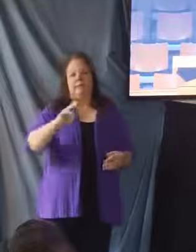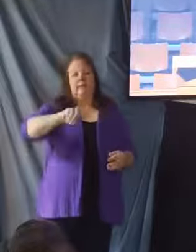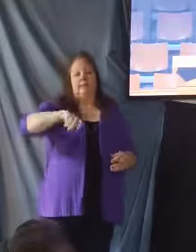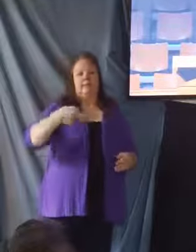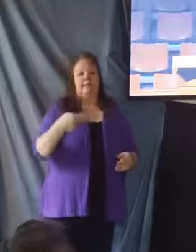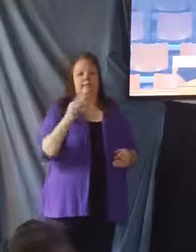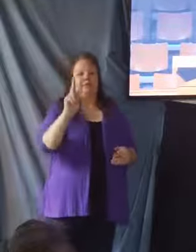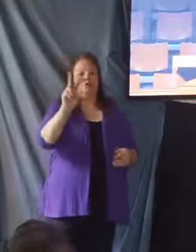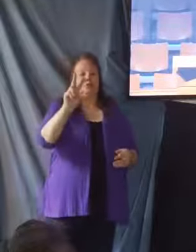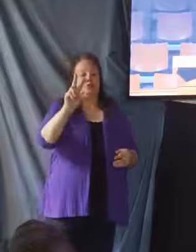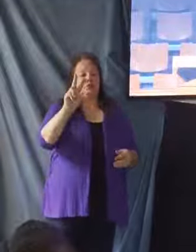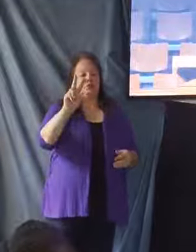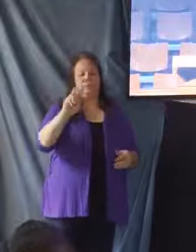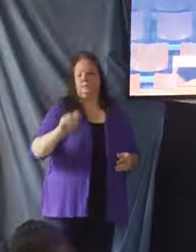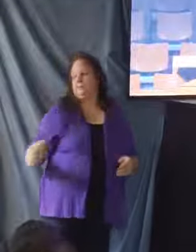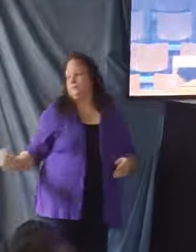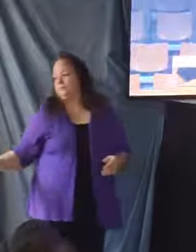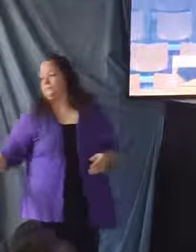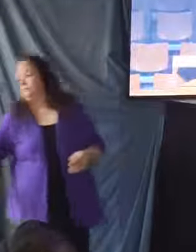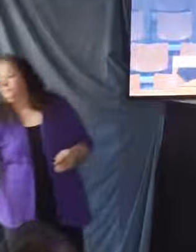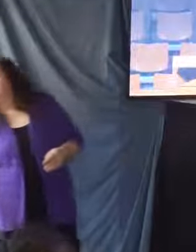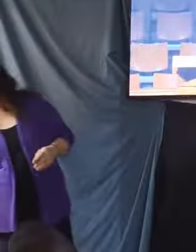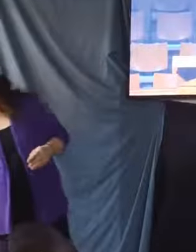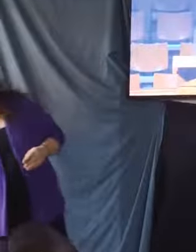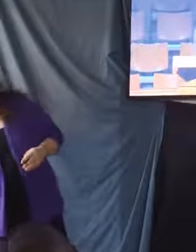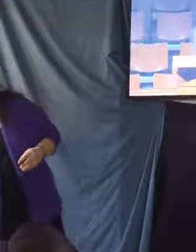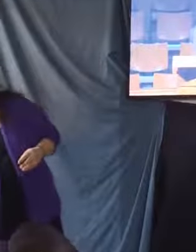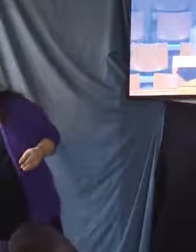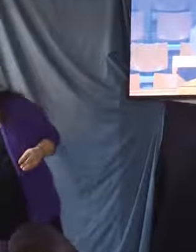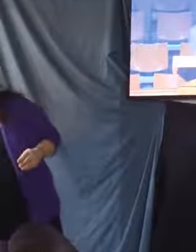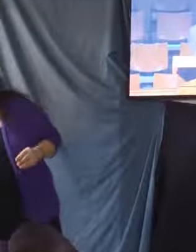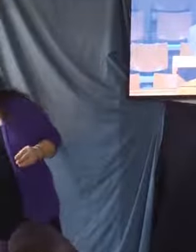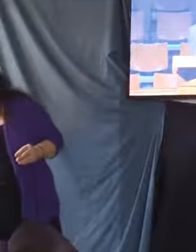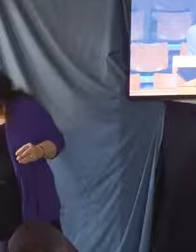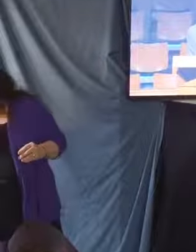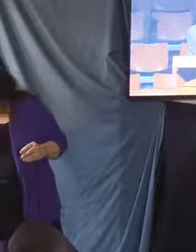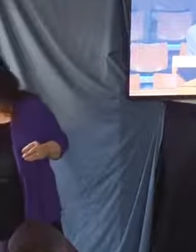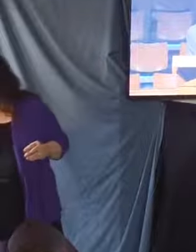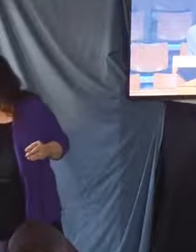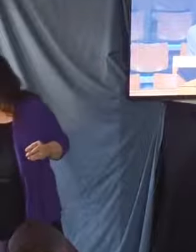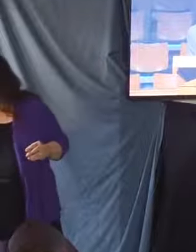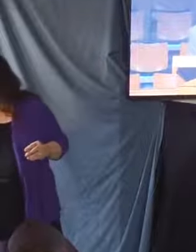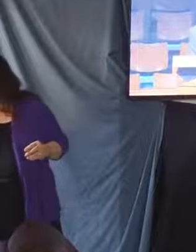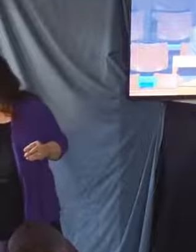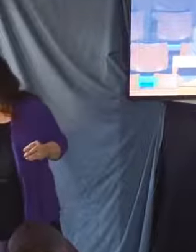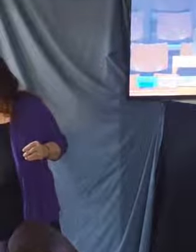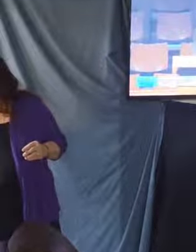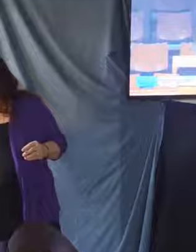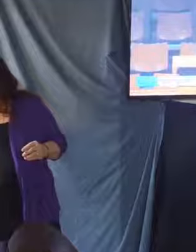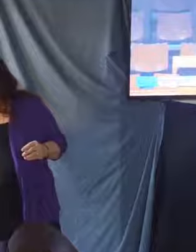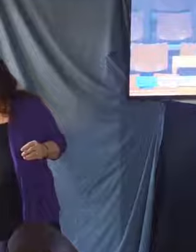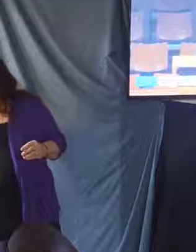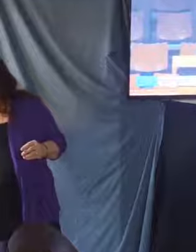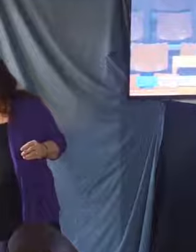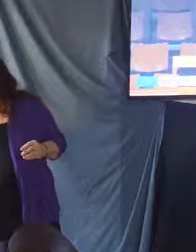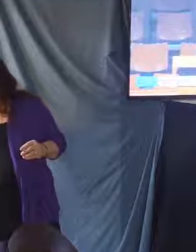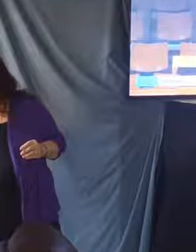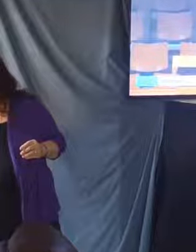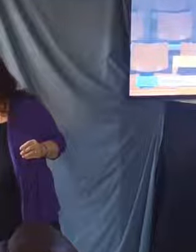Ephesians chapter 2 in your Bibles. Verses that many of you have memorized. In Ephesians chapter 2,